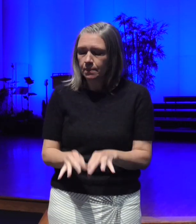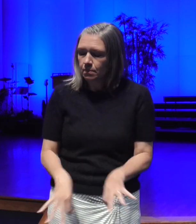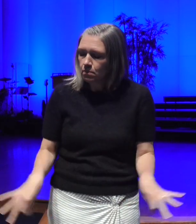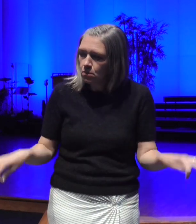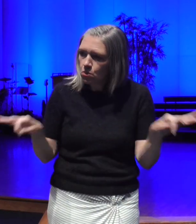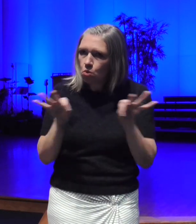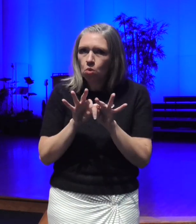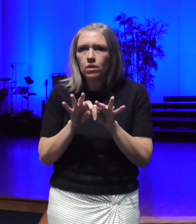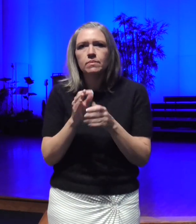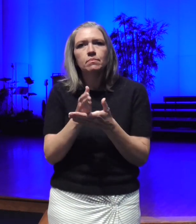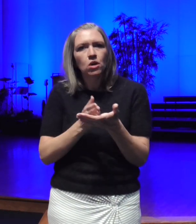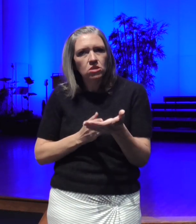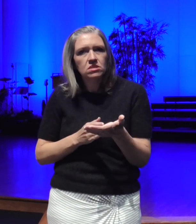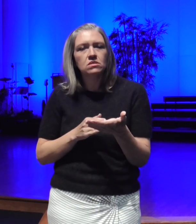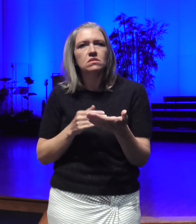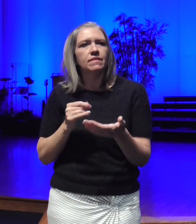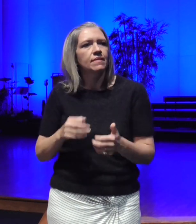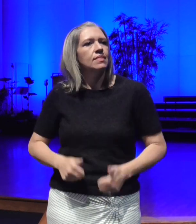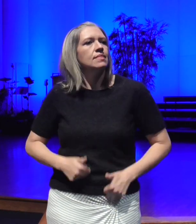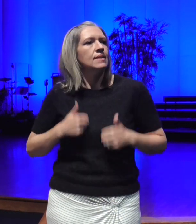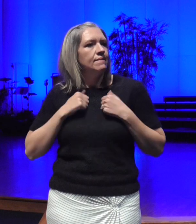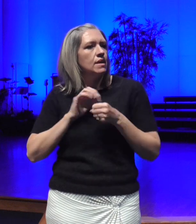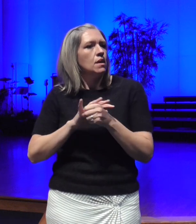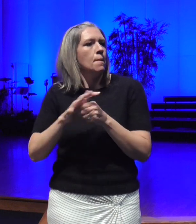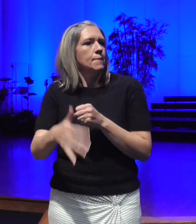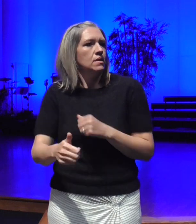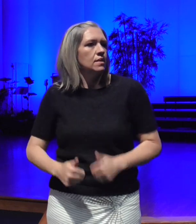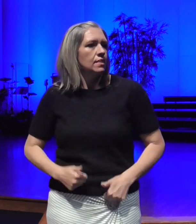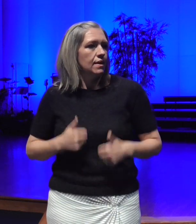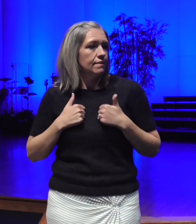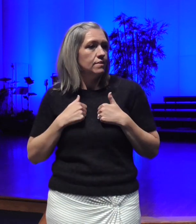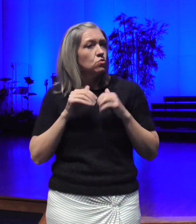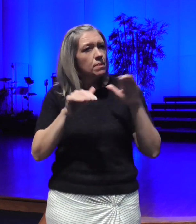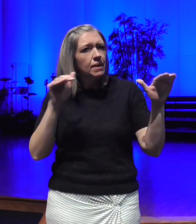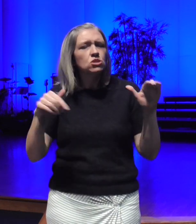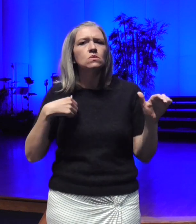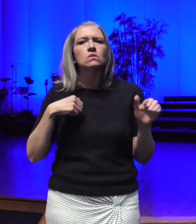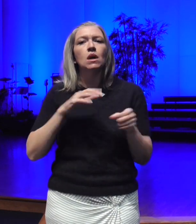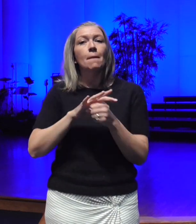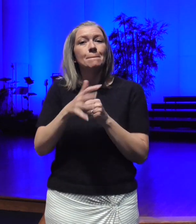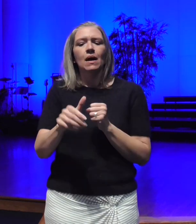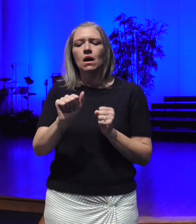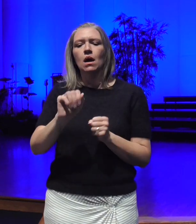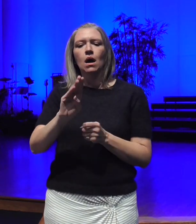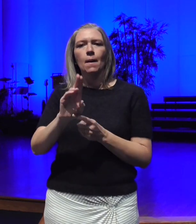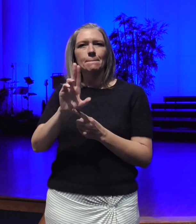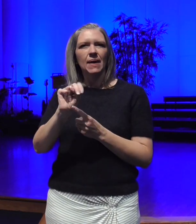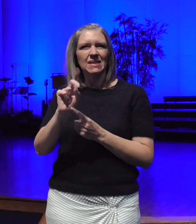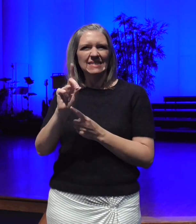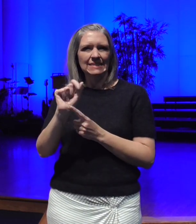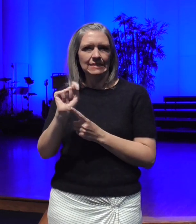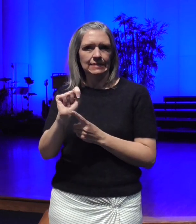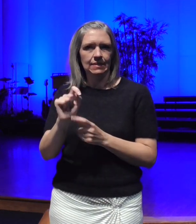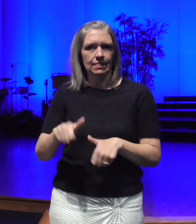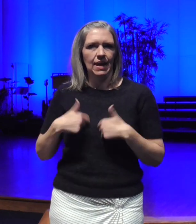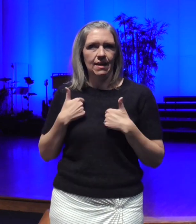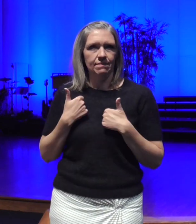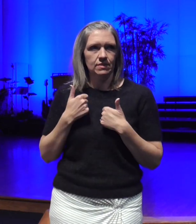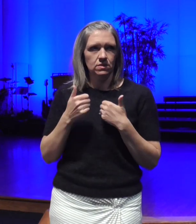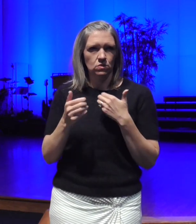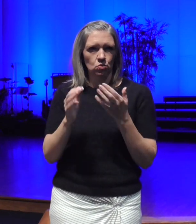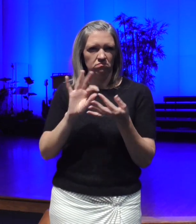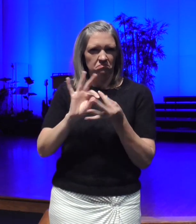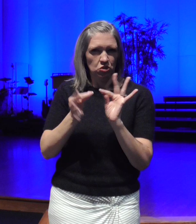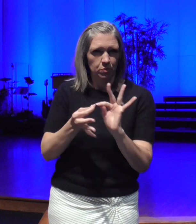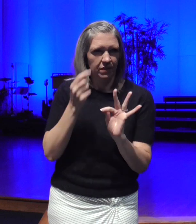to living an abundant life. And I remind us all that when I'm talking about an abundant life, it's however you define abundance.